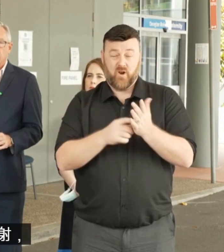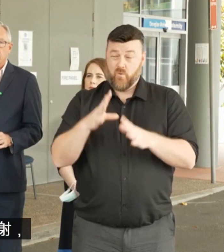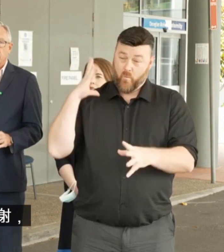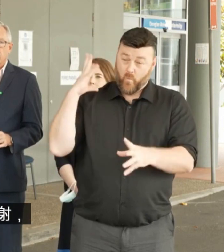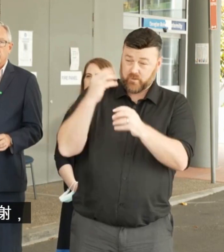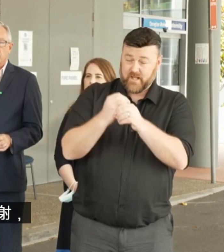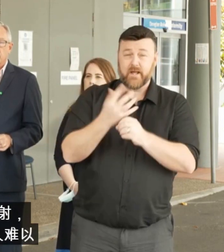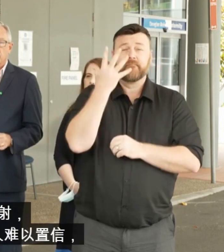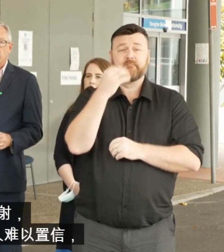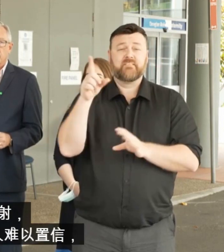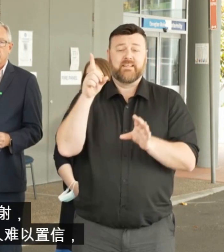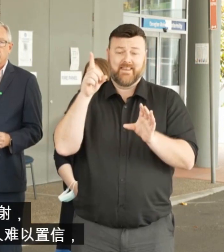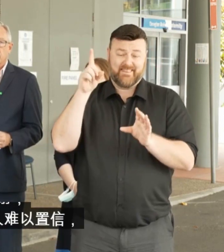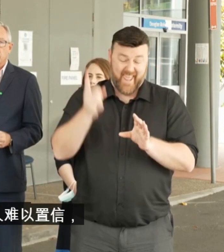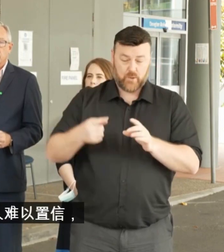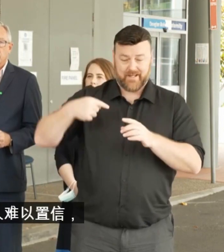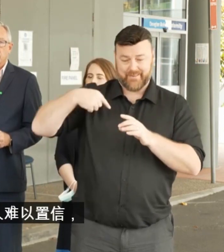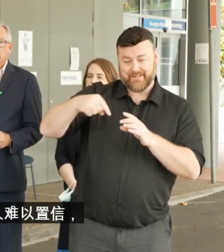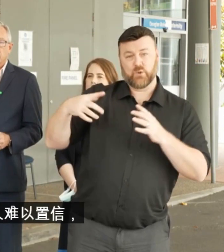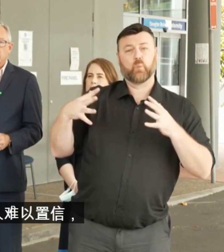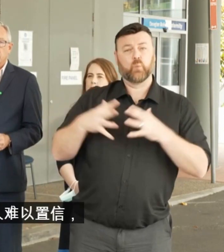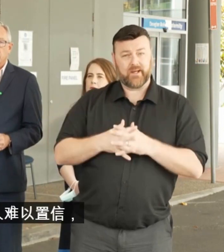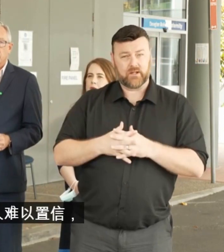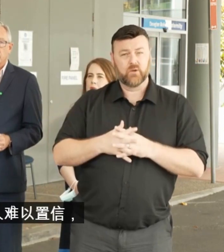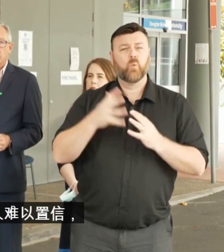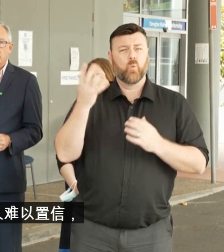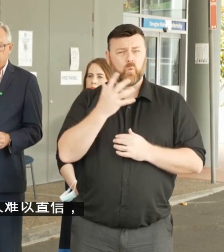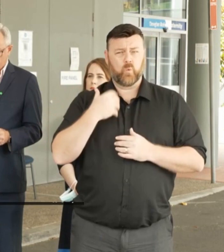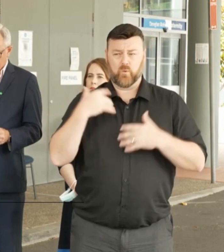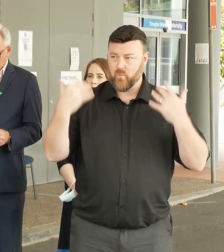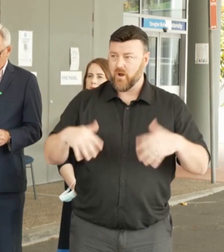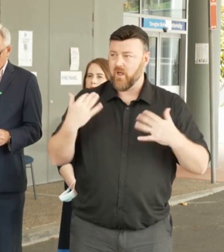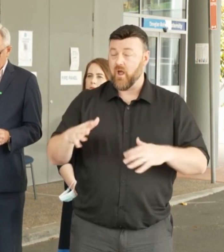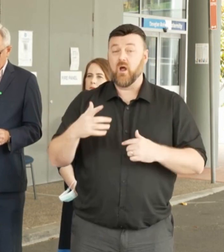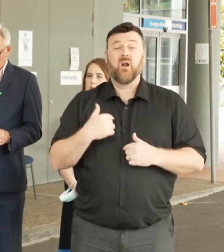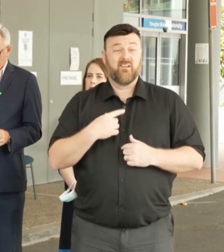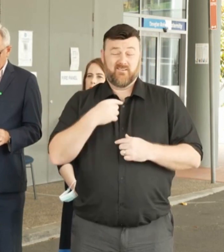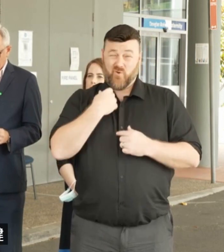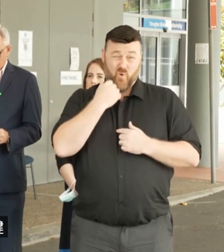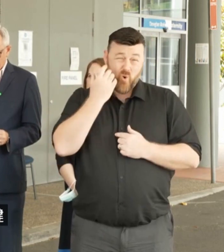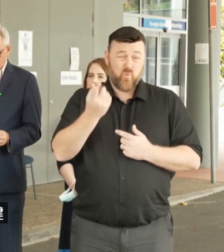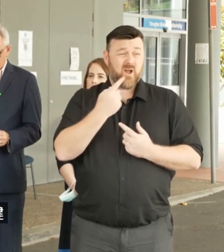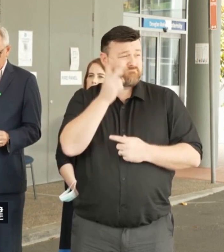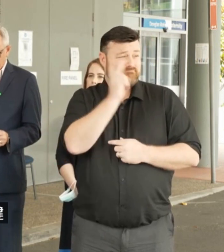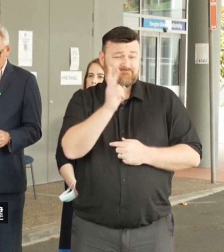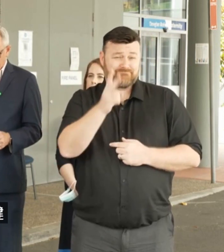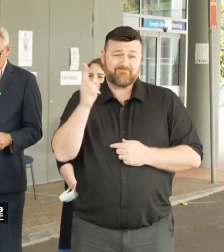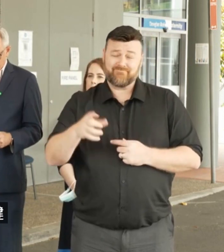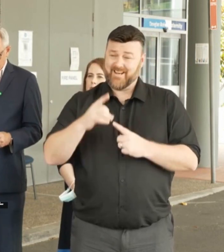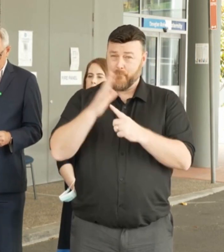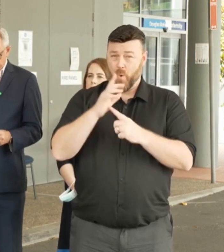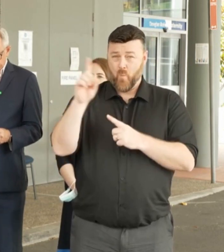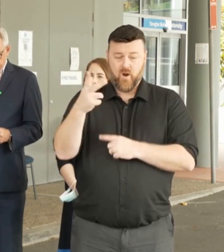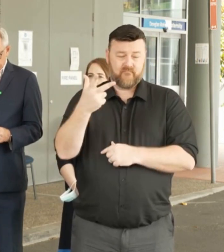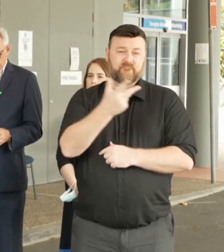the course of this week. So that's incredibly pleasing. We've always said vaccination is key to ensuring that we're able to open up as quickly as